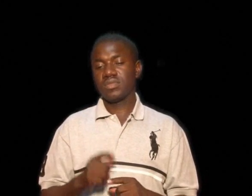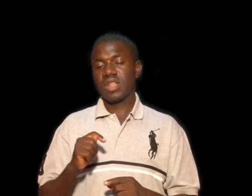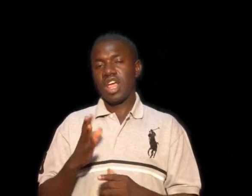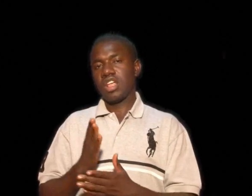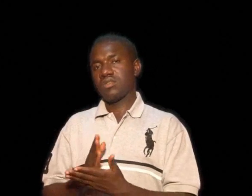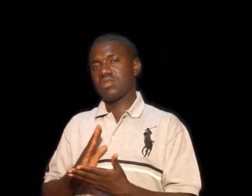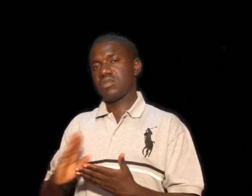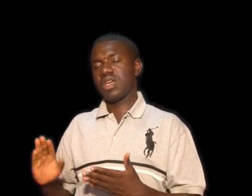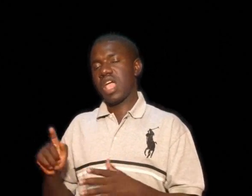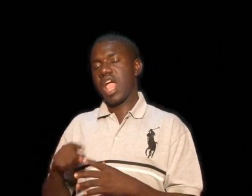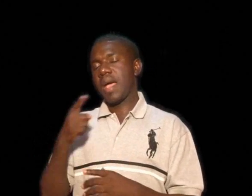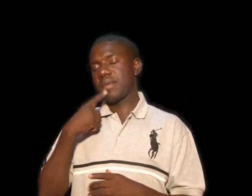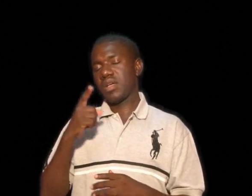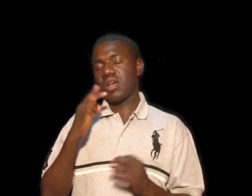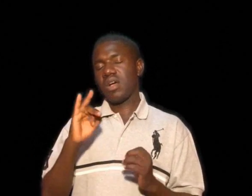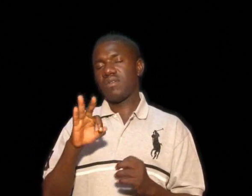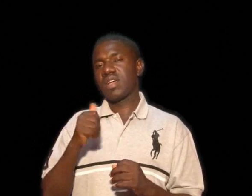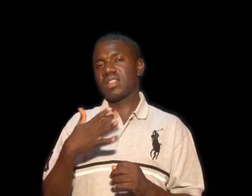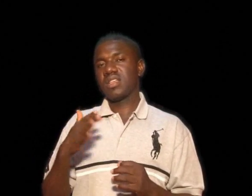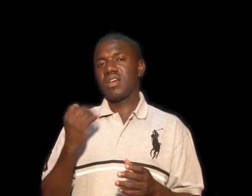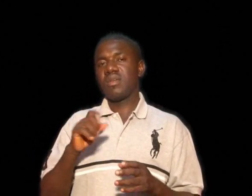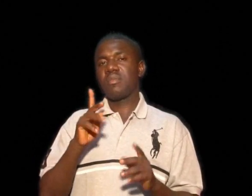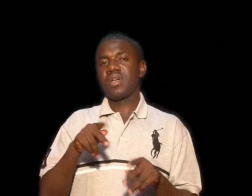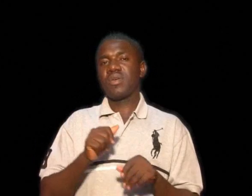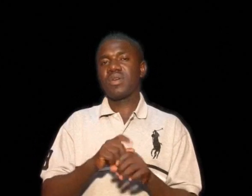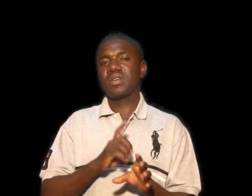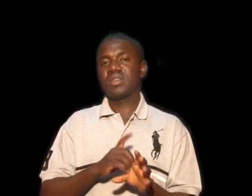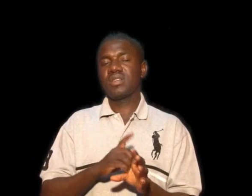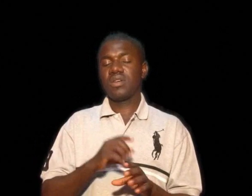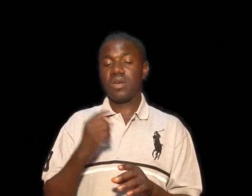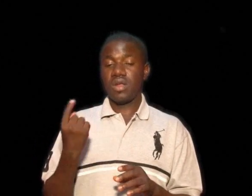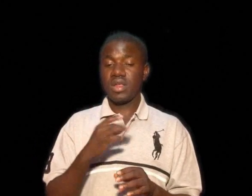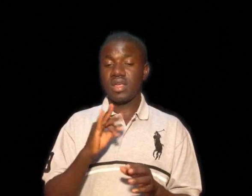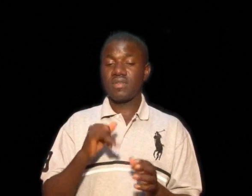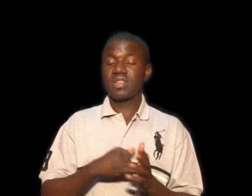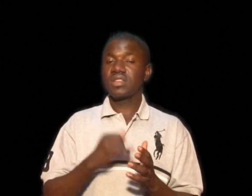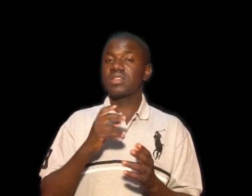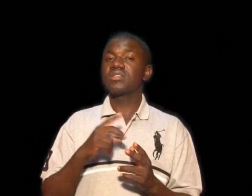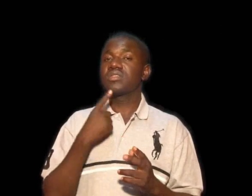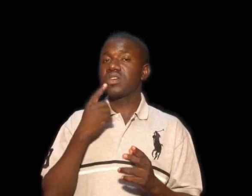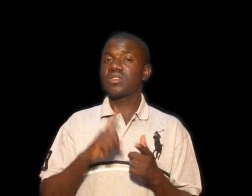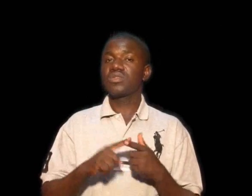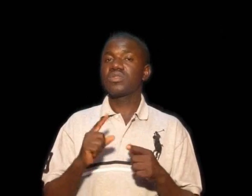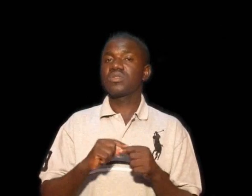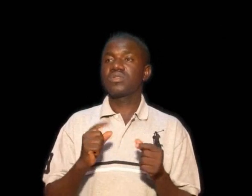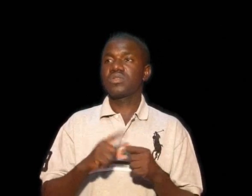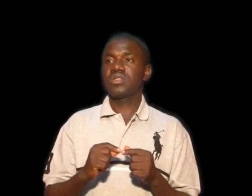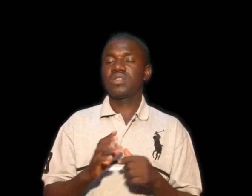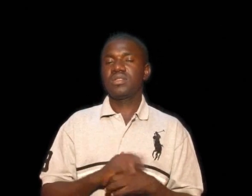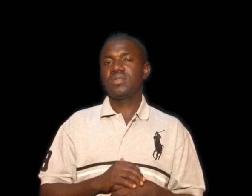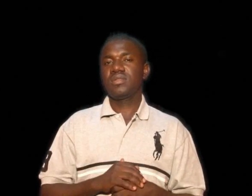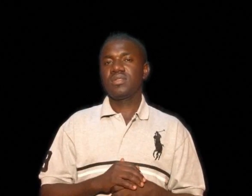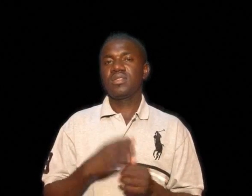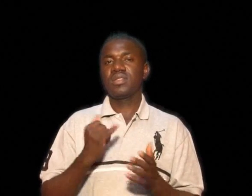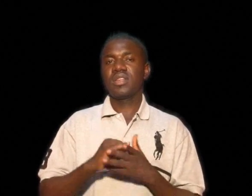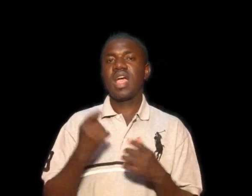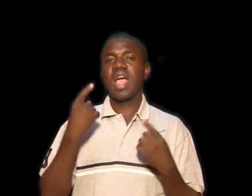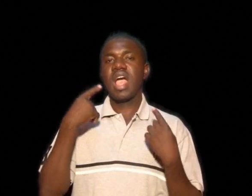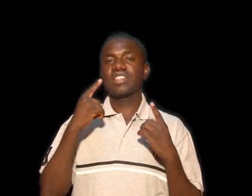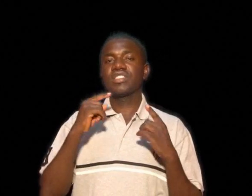Omit any mention of an individual's disability unless it is pertinent to the story. Depict the typical achiever